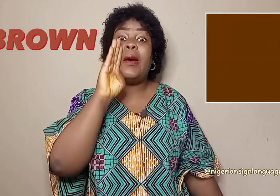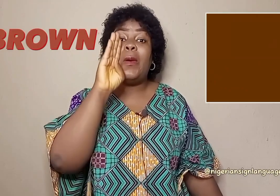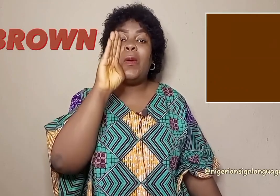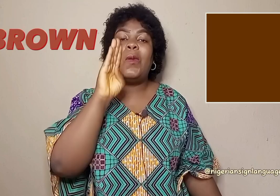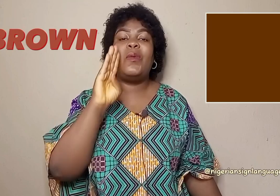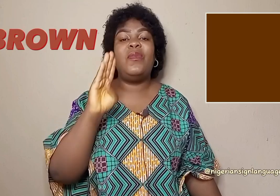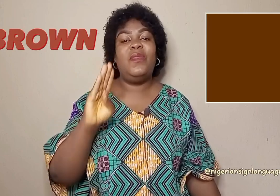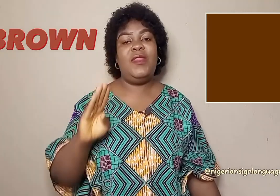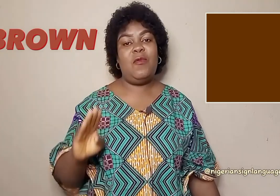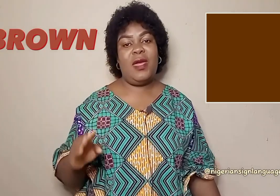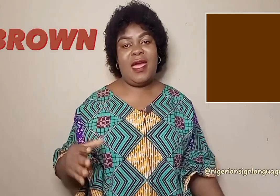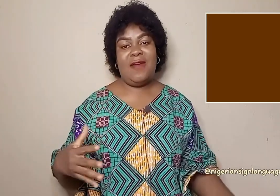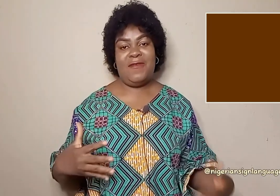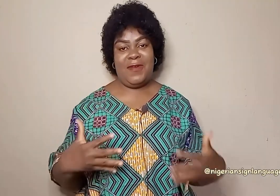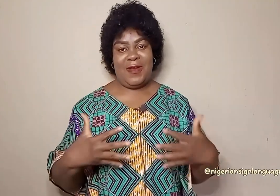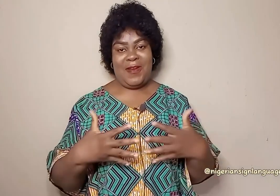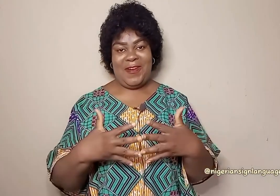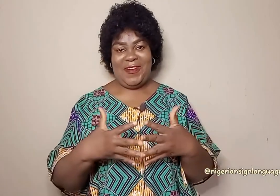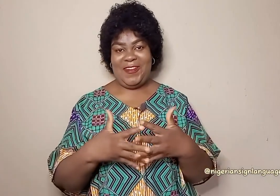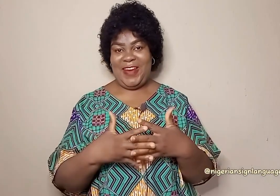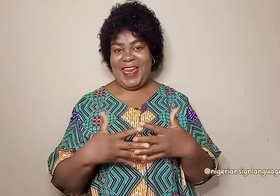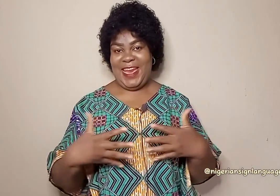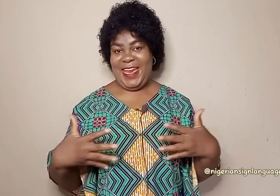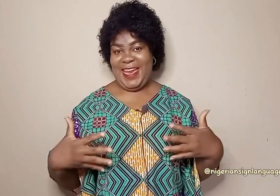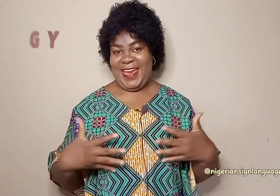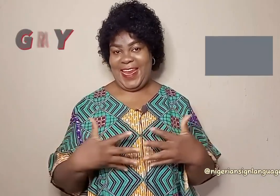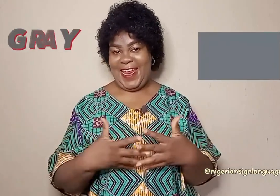brown. Then we have gray,